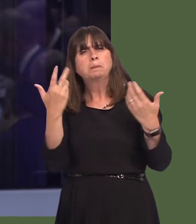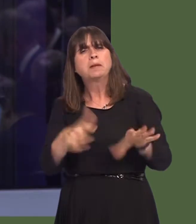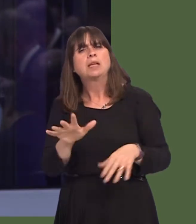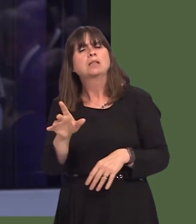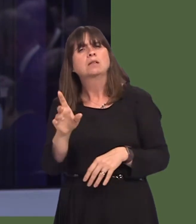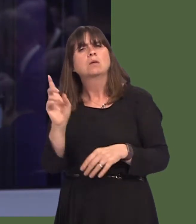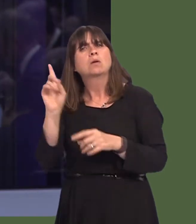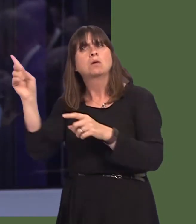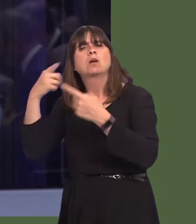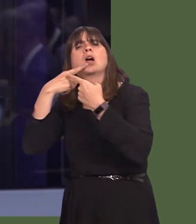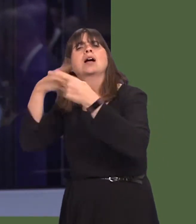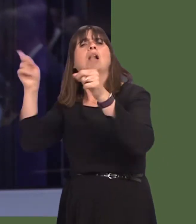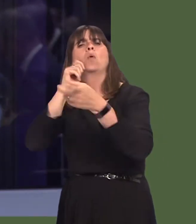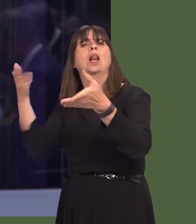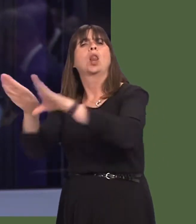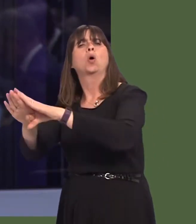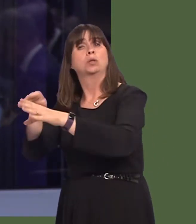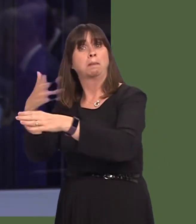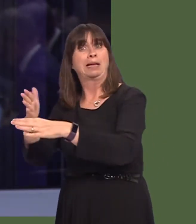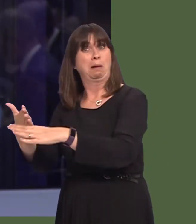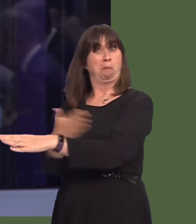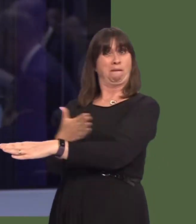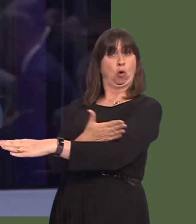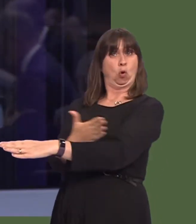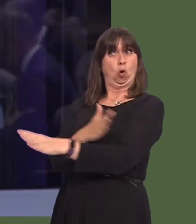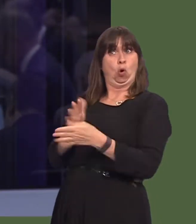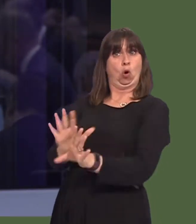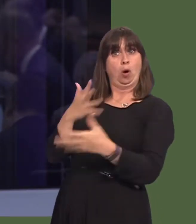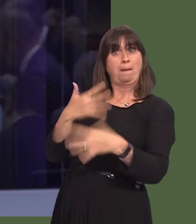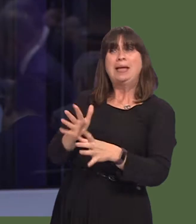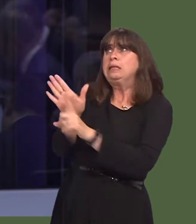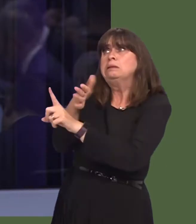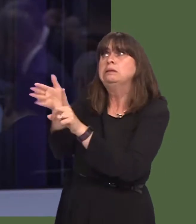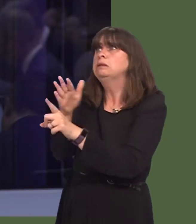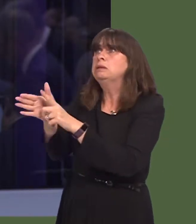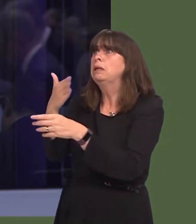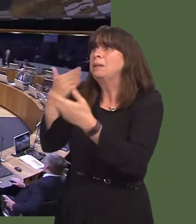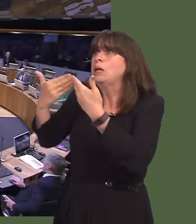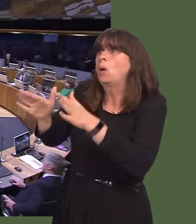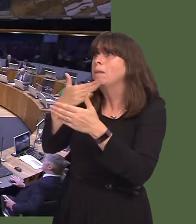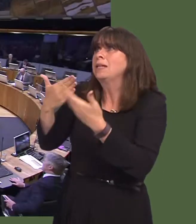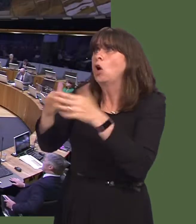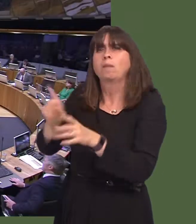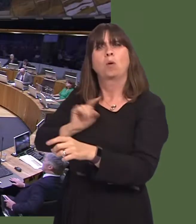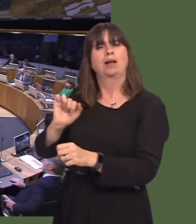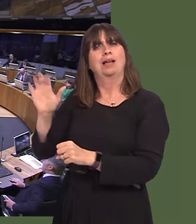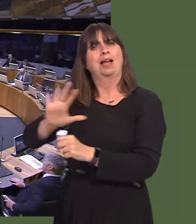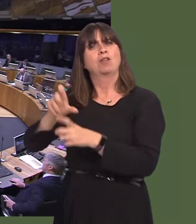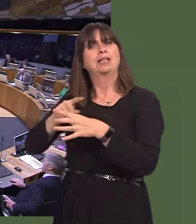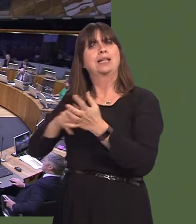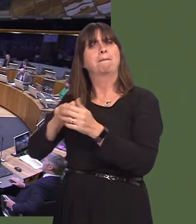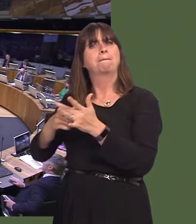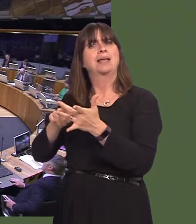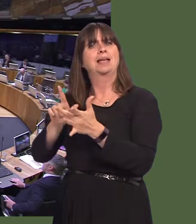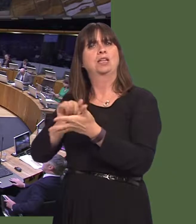the Arla announcing the closure to try and convince them not to close the plant in Denbighshire? Well, these announcements often